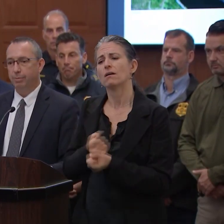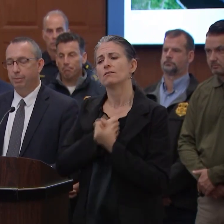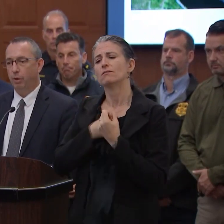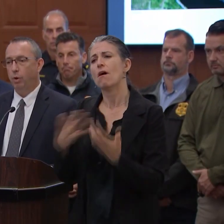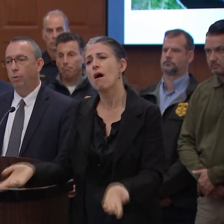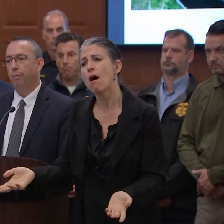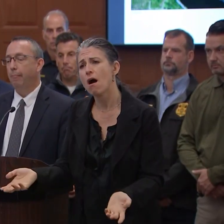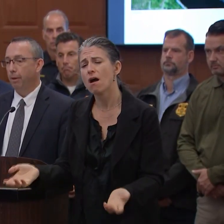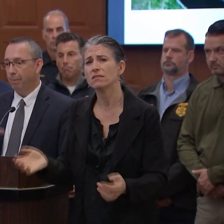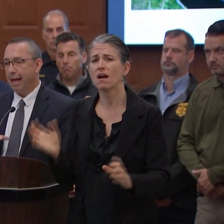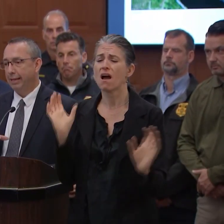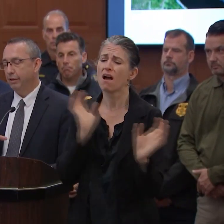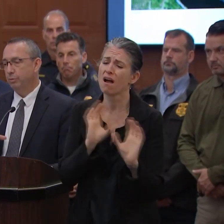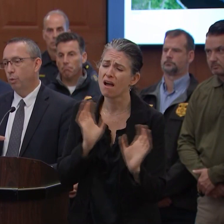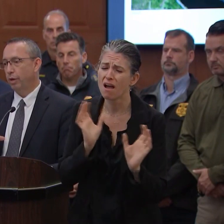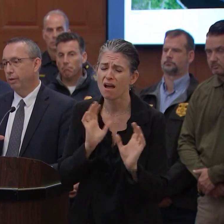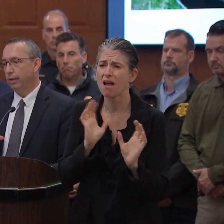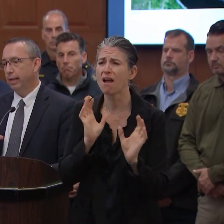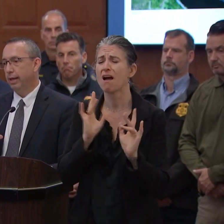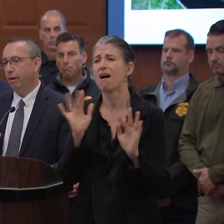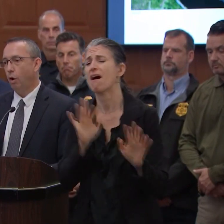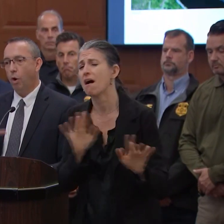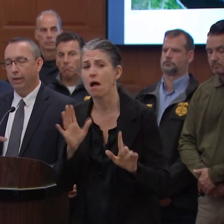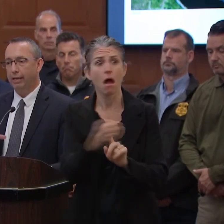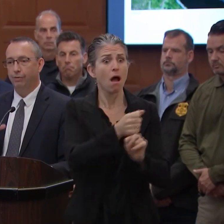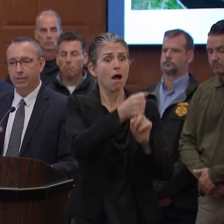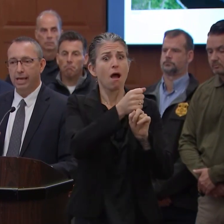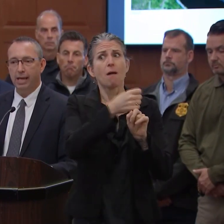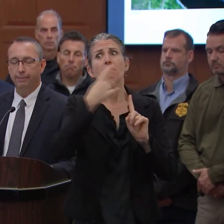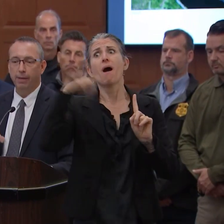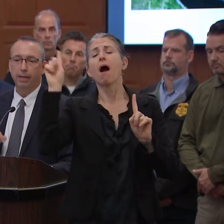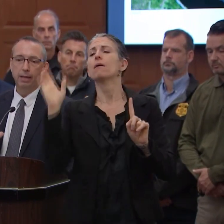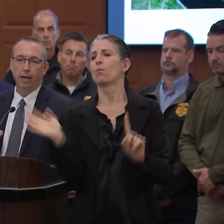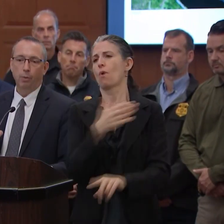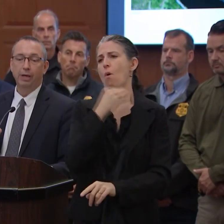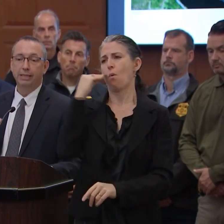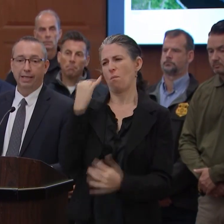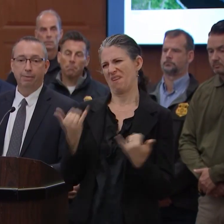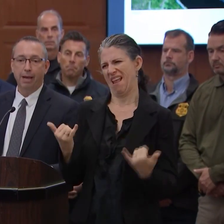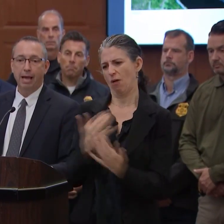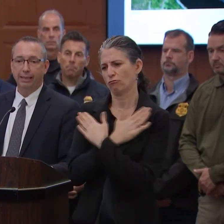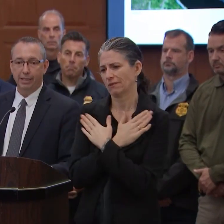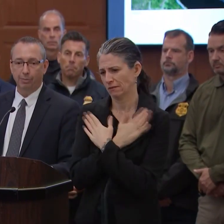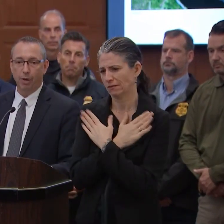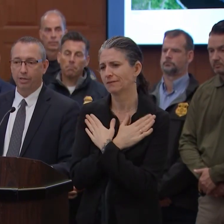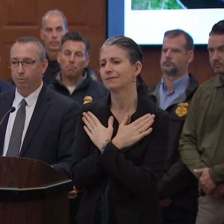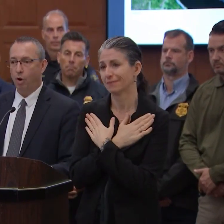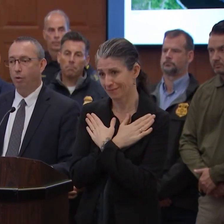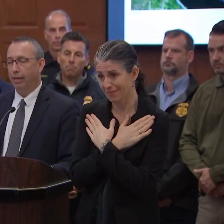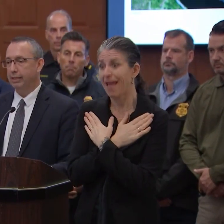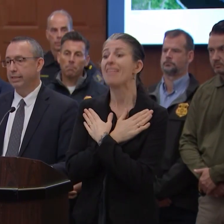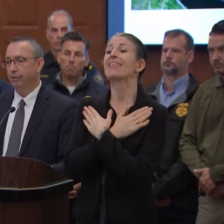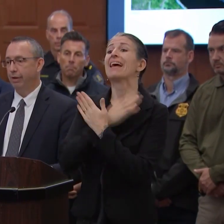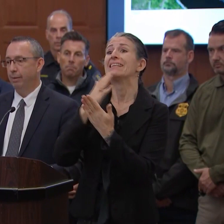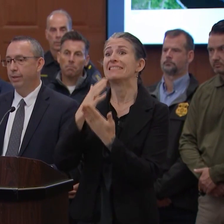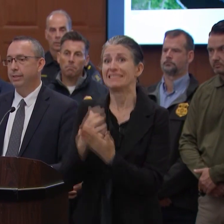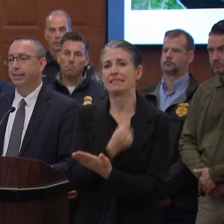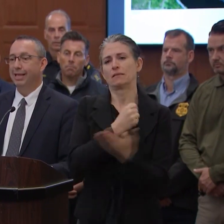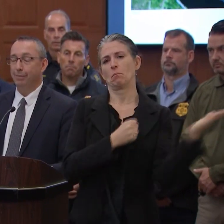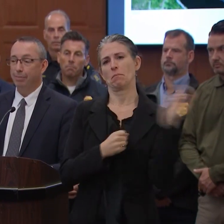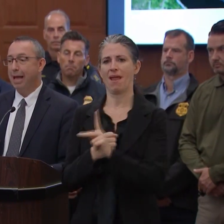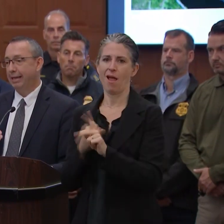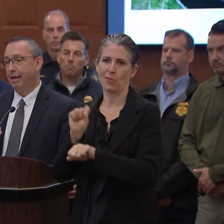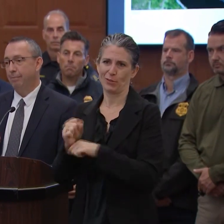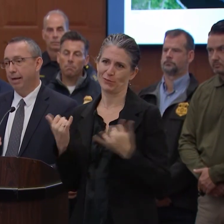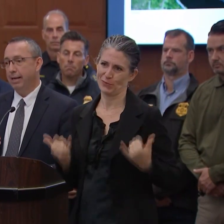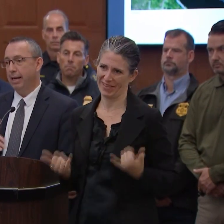we sent some people home. They're back in this morning, all in for today. We're going to send them back to get some rest tomorrow. They can see their families